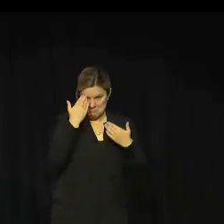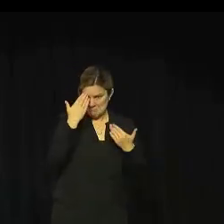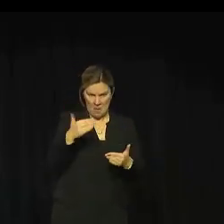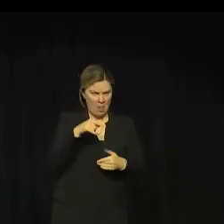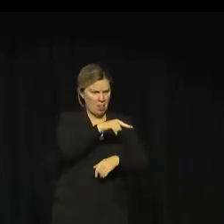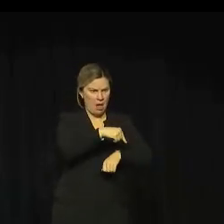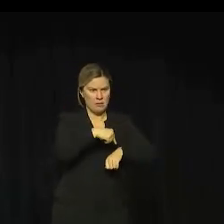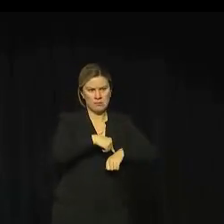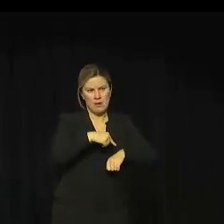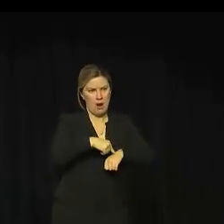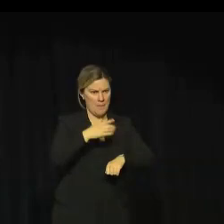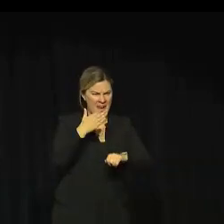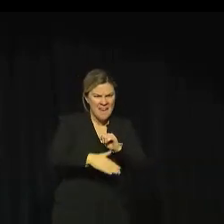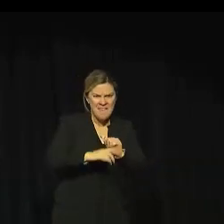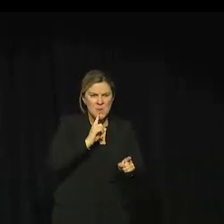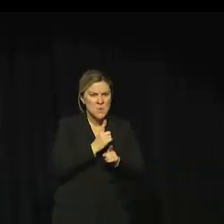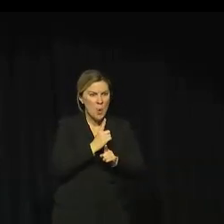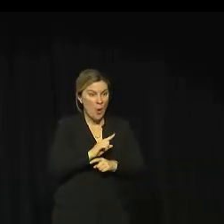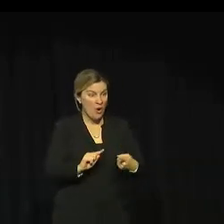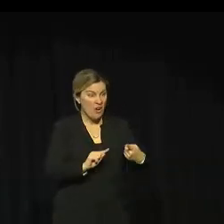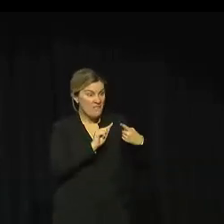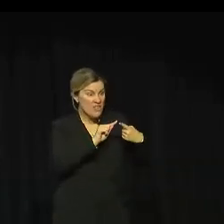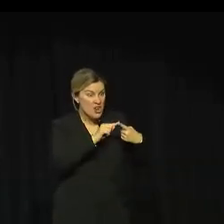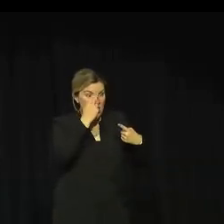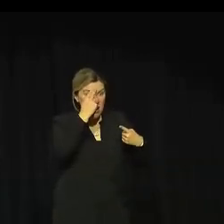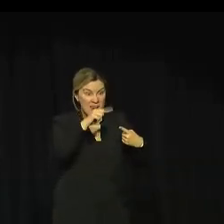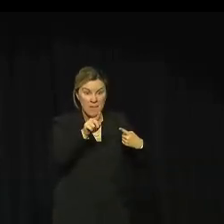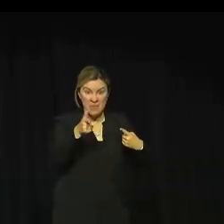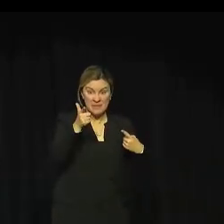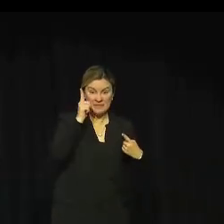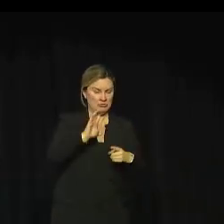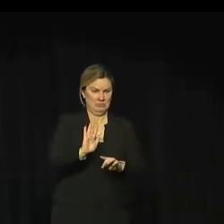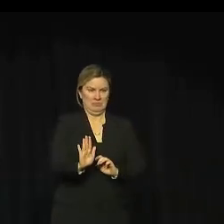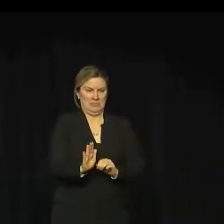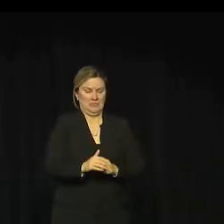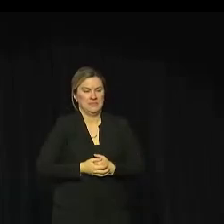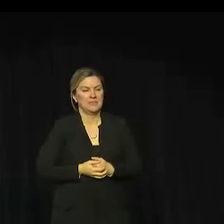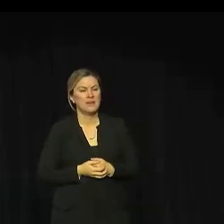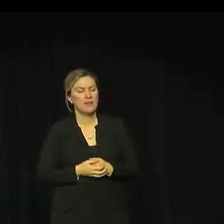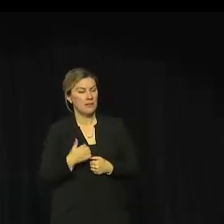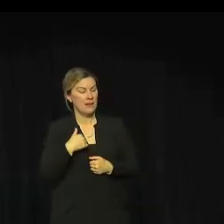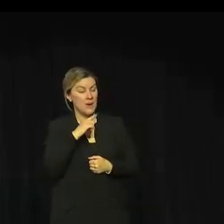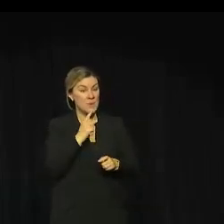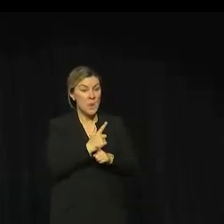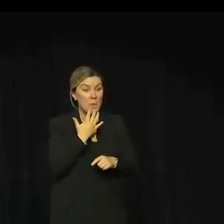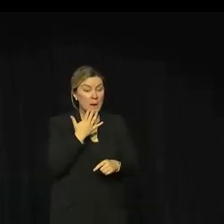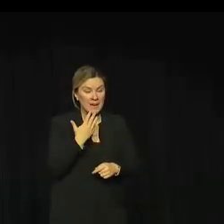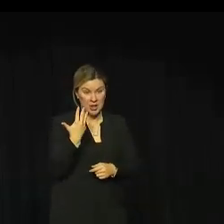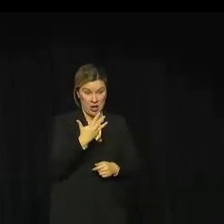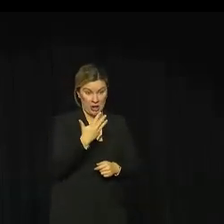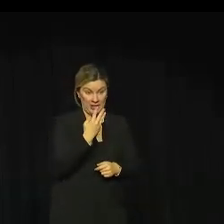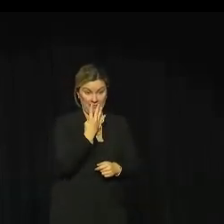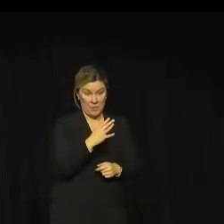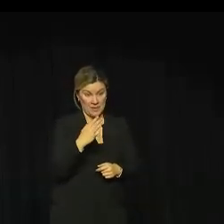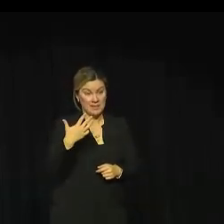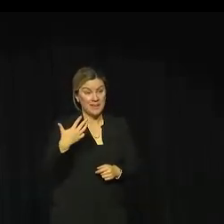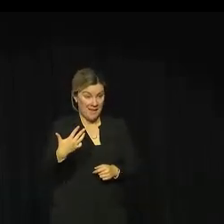your teacher's first names. And I'm talking about 1949, a long time